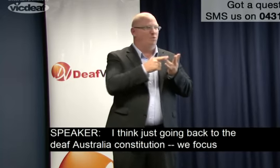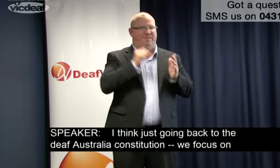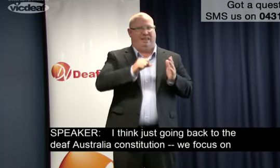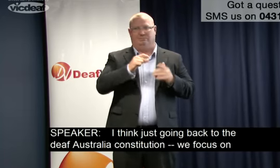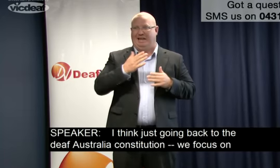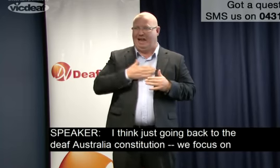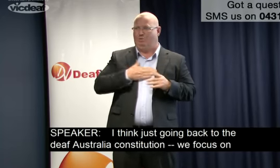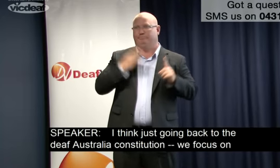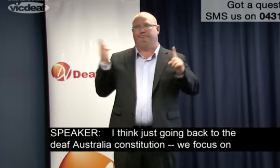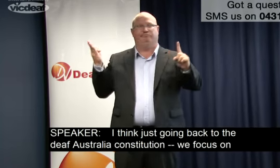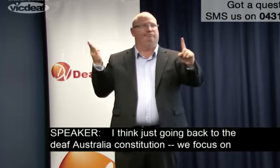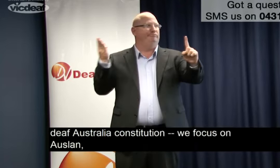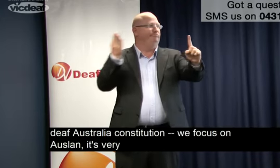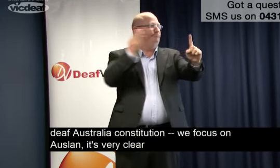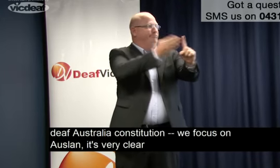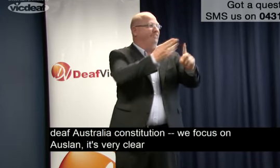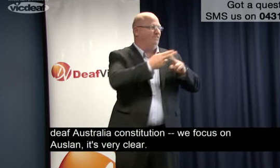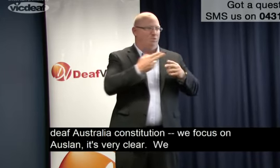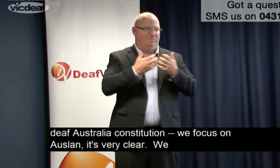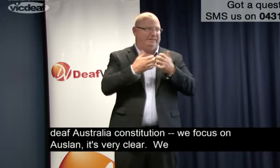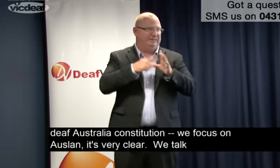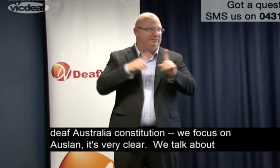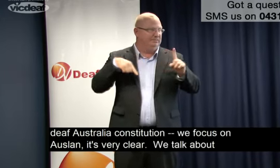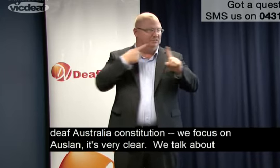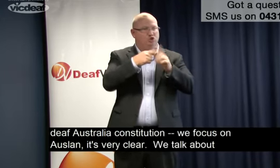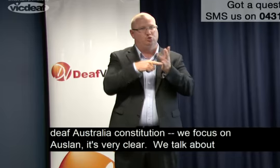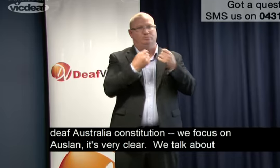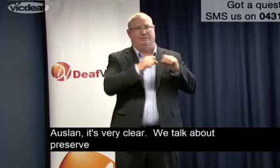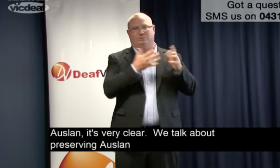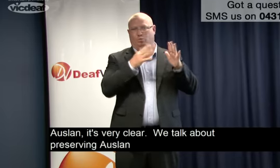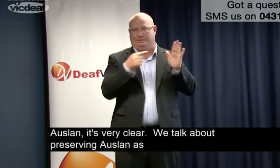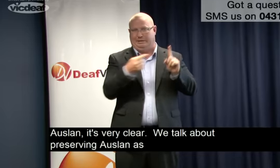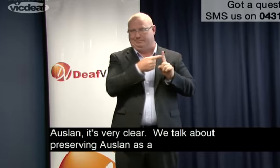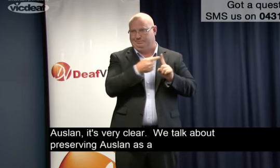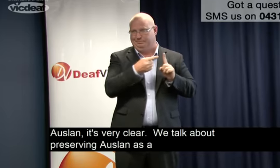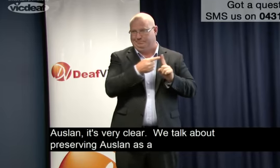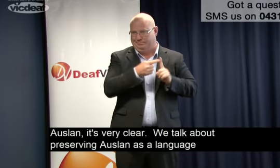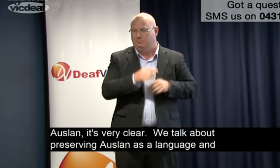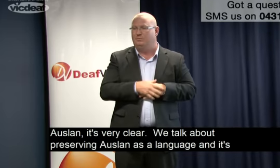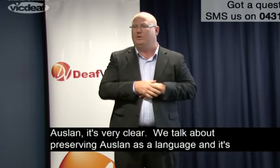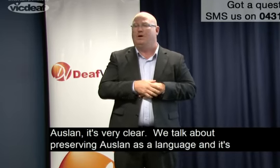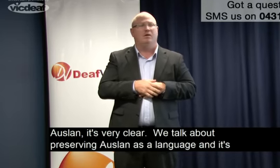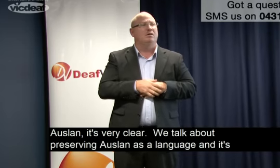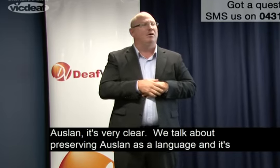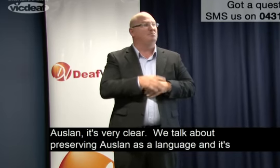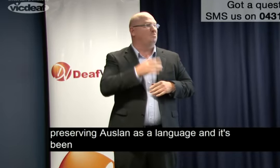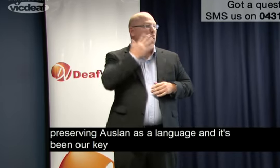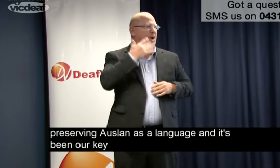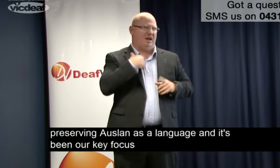preserving Auslan, the language, and that is our key focus, and has been for many years, is to protect and preserve the language of